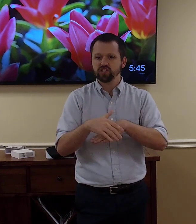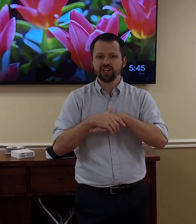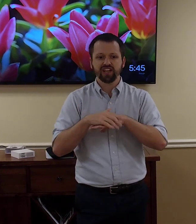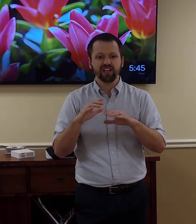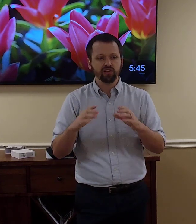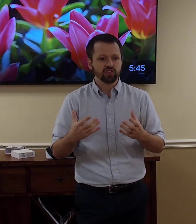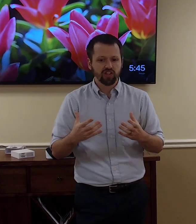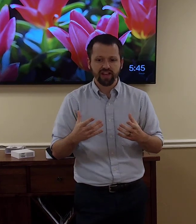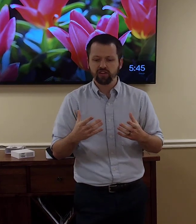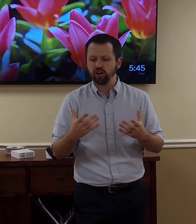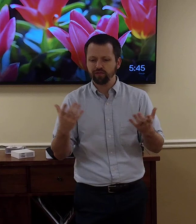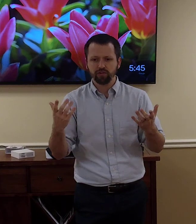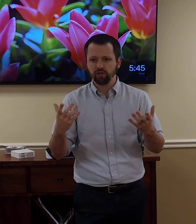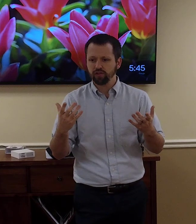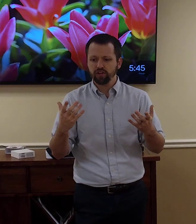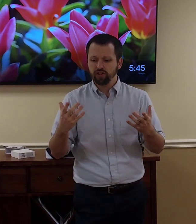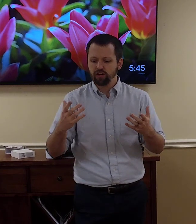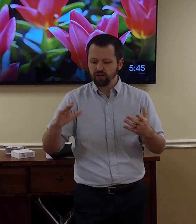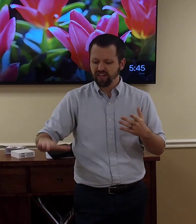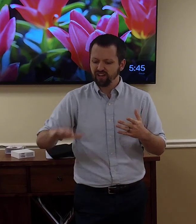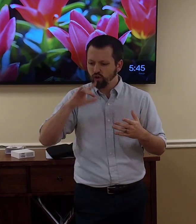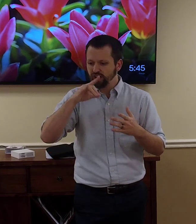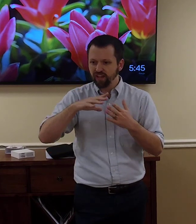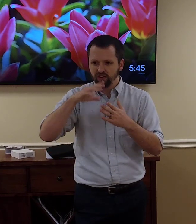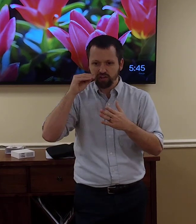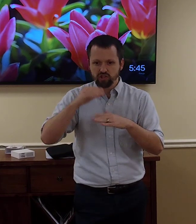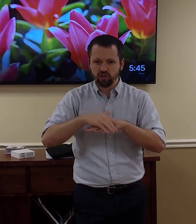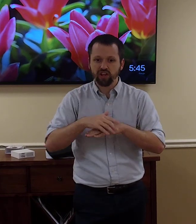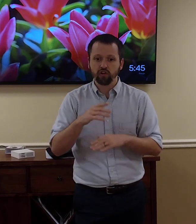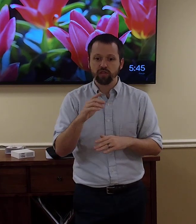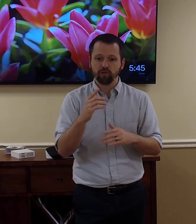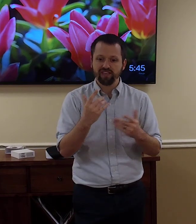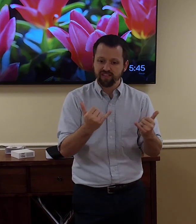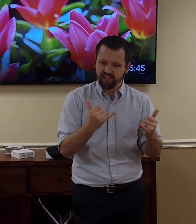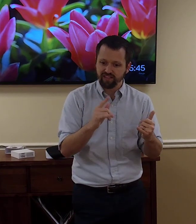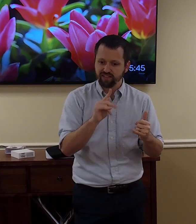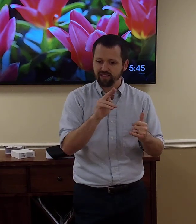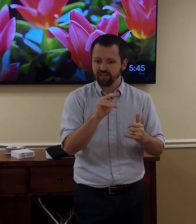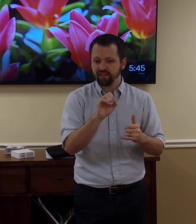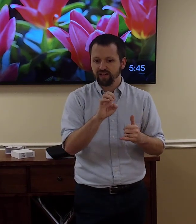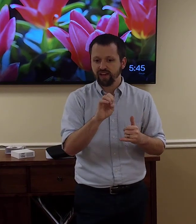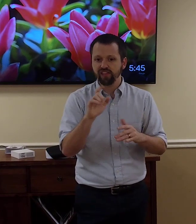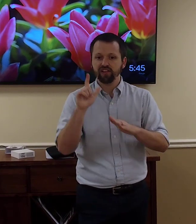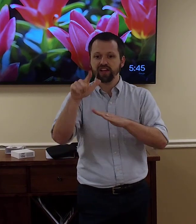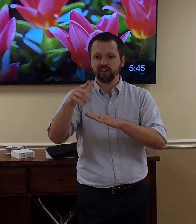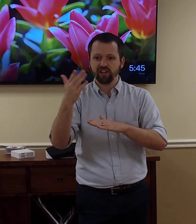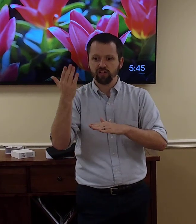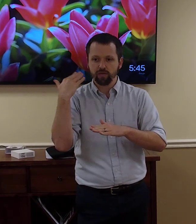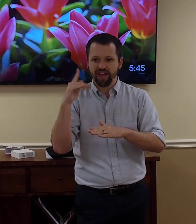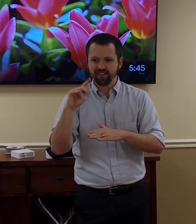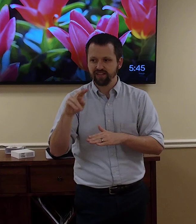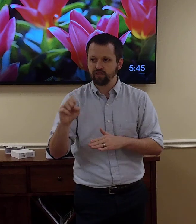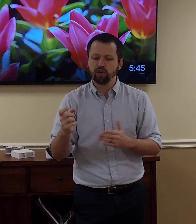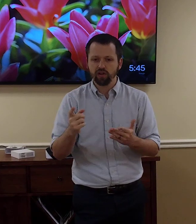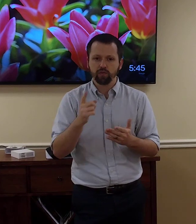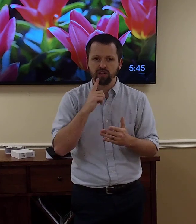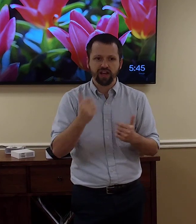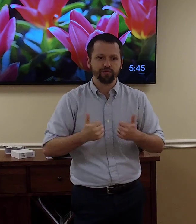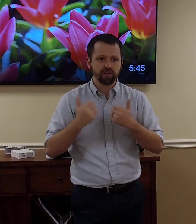English class. If you're, kid learning English, they learn the present tense, And then later they learn the past tense. Well, in real life, we